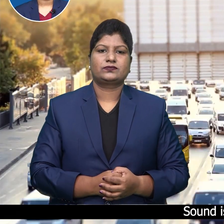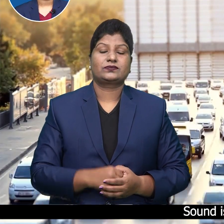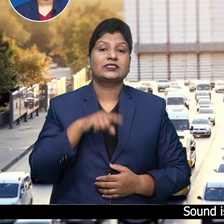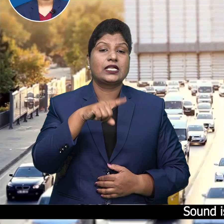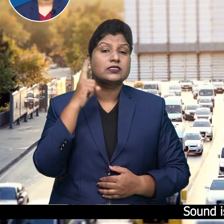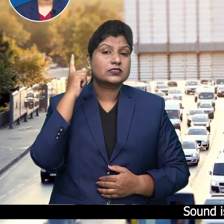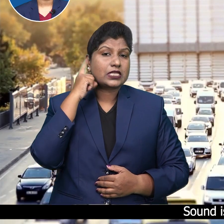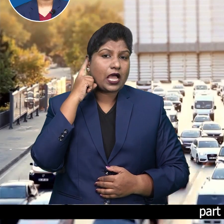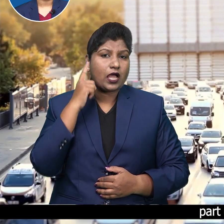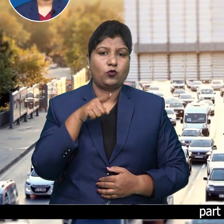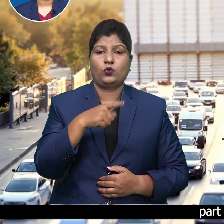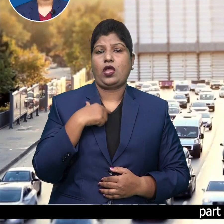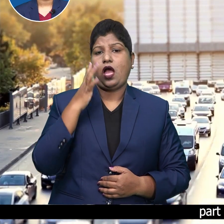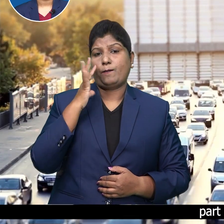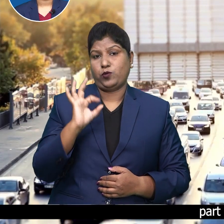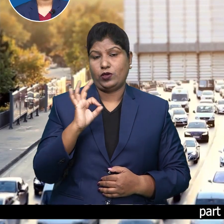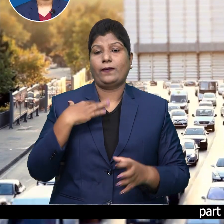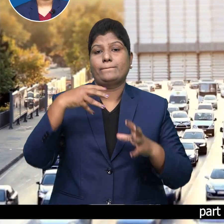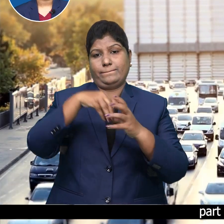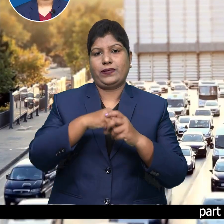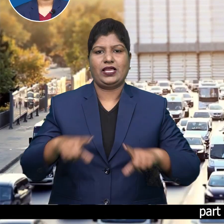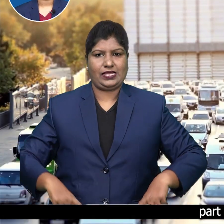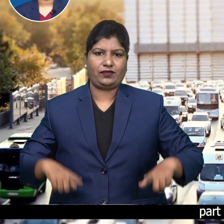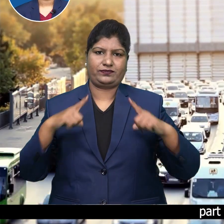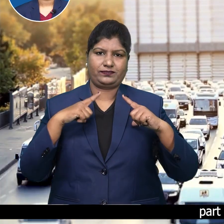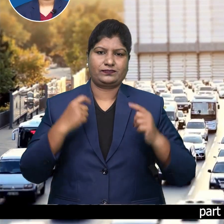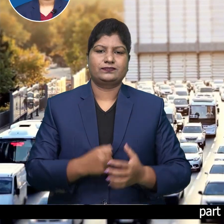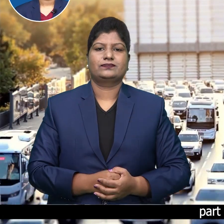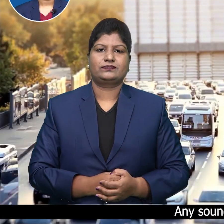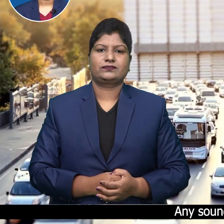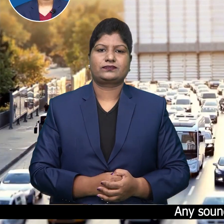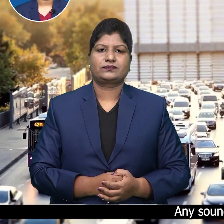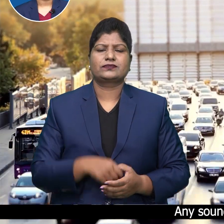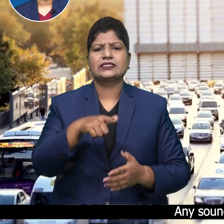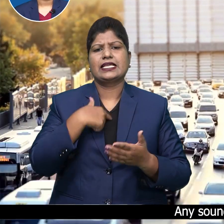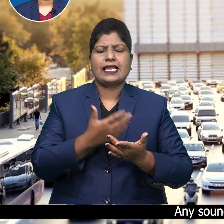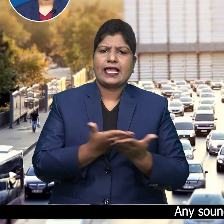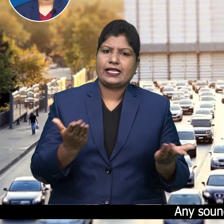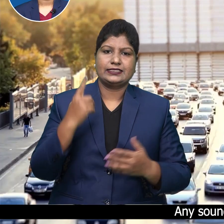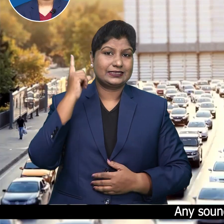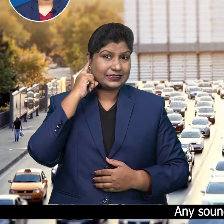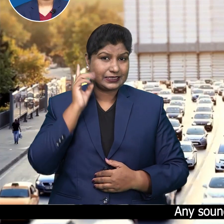Sound is an essential part of our life. Any sound which